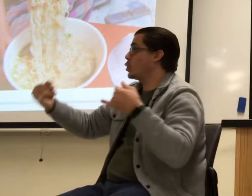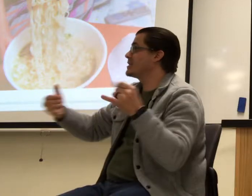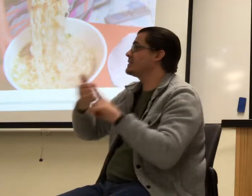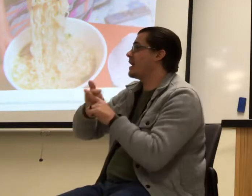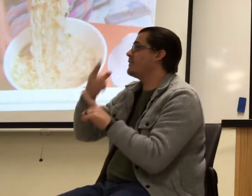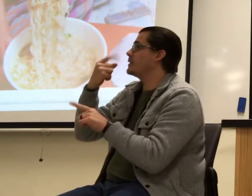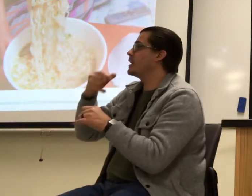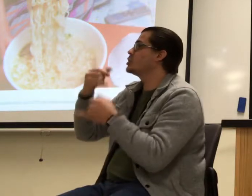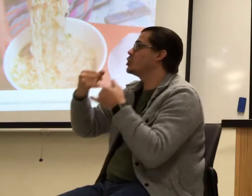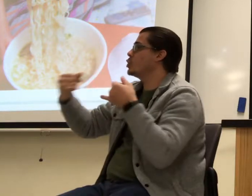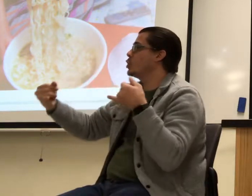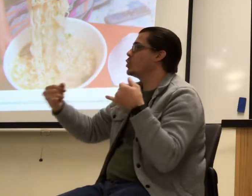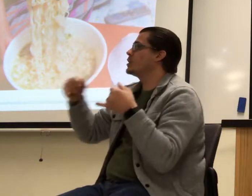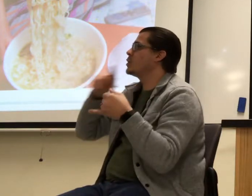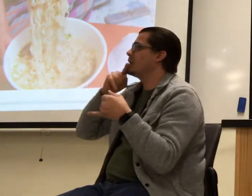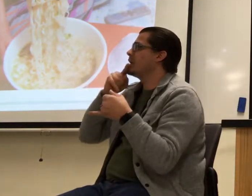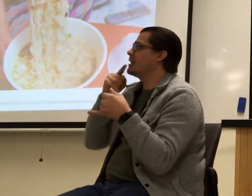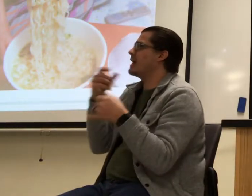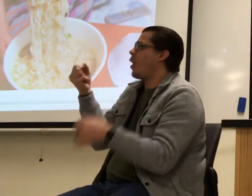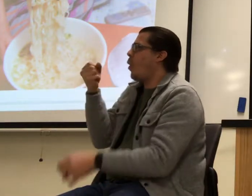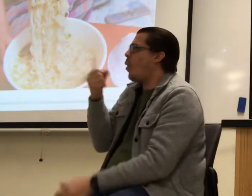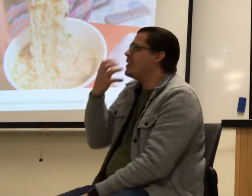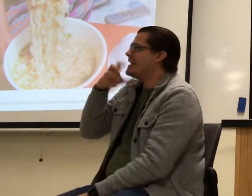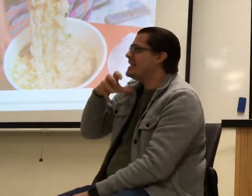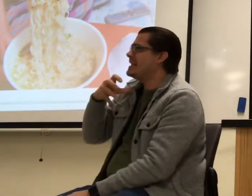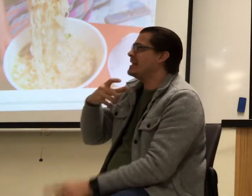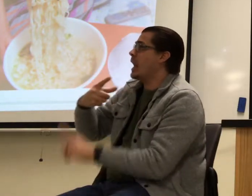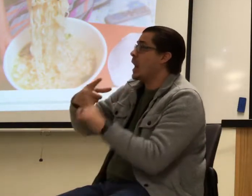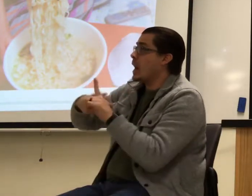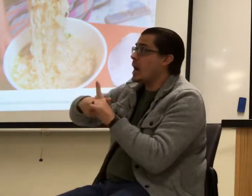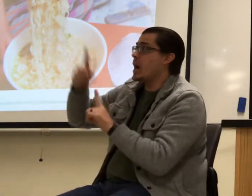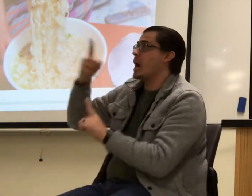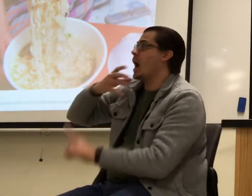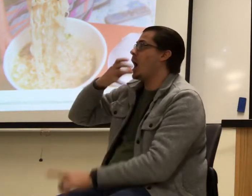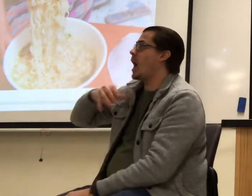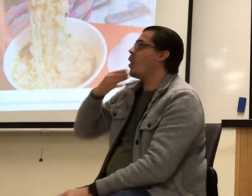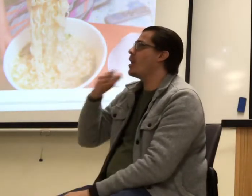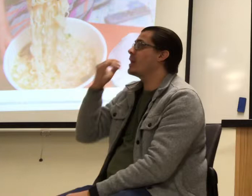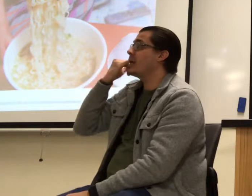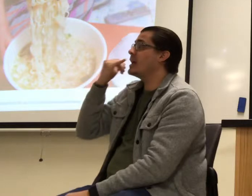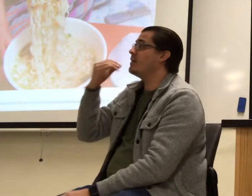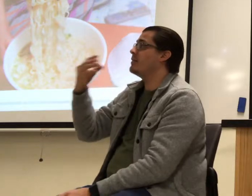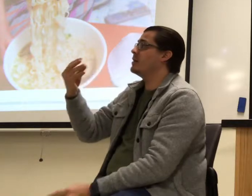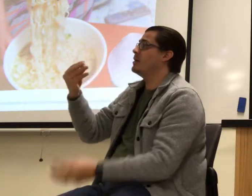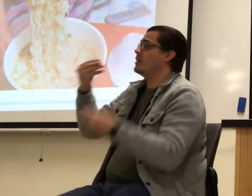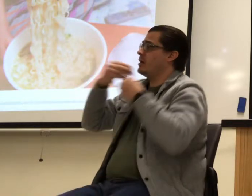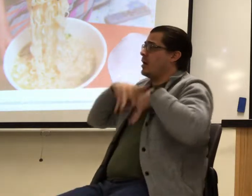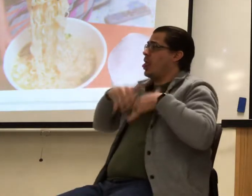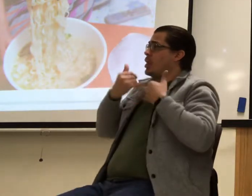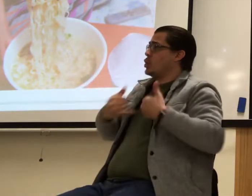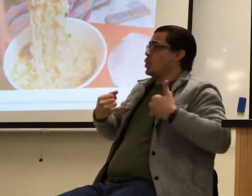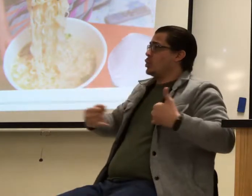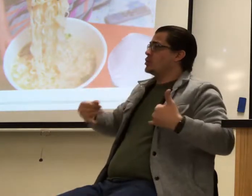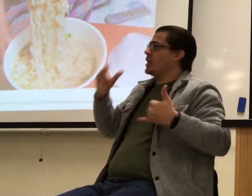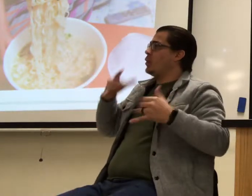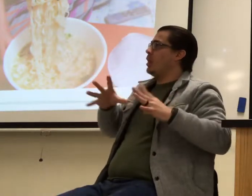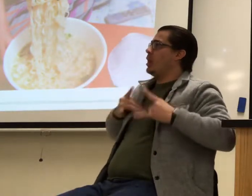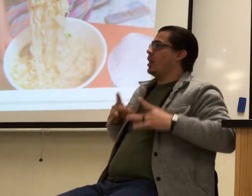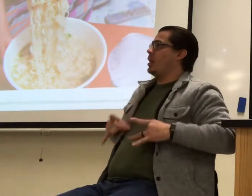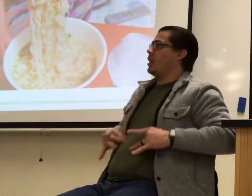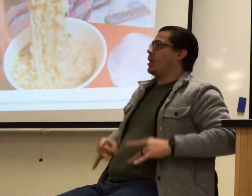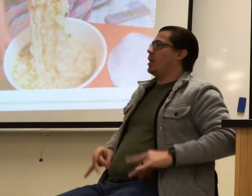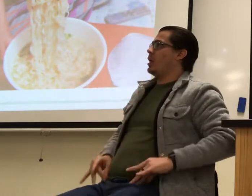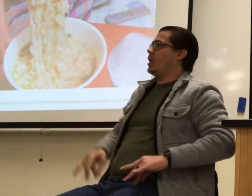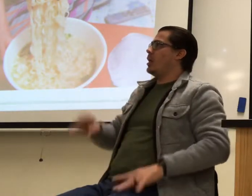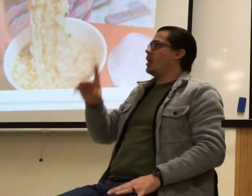noodles, they pack in the heat. They hold on to the heat very well. And if you spill the noodles on you, it stays on the skin longer. The liquid